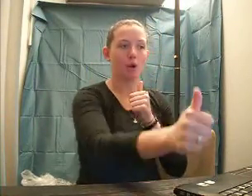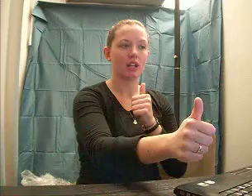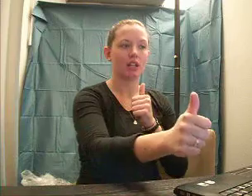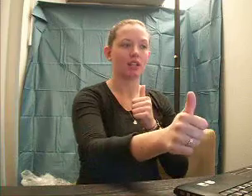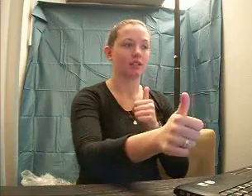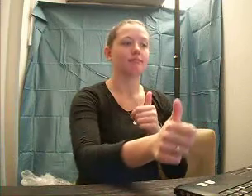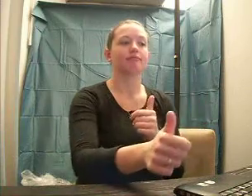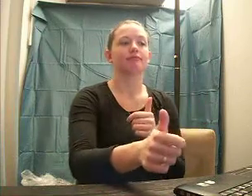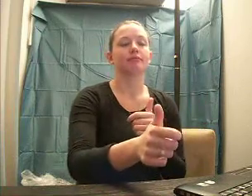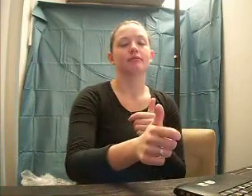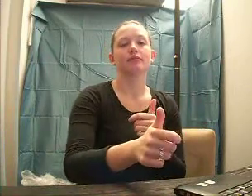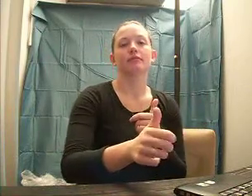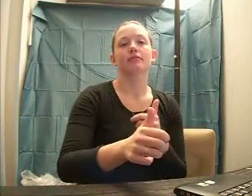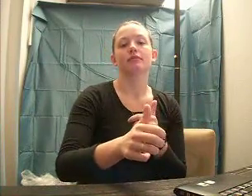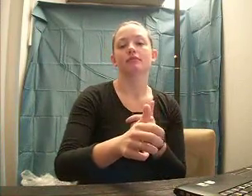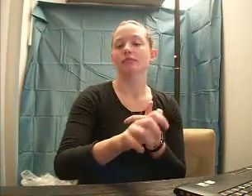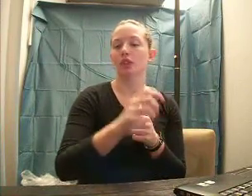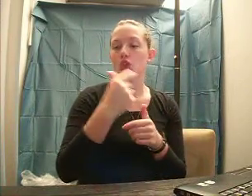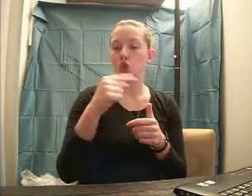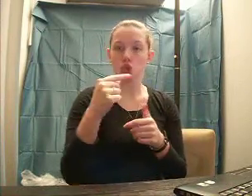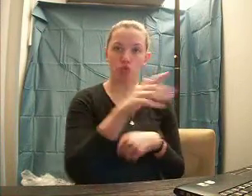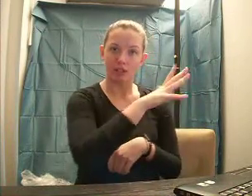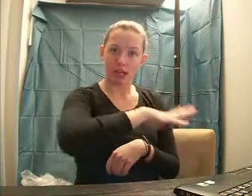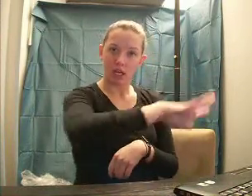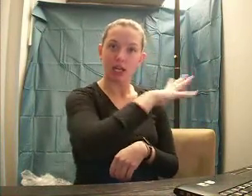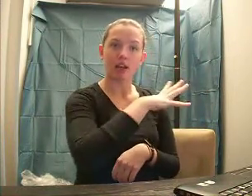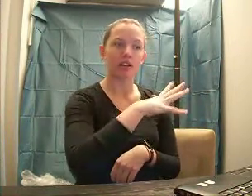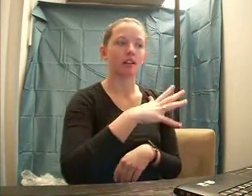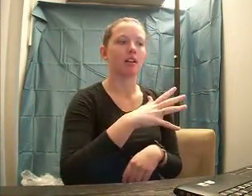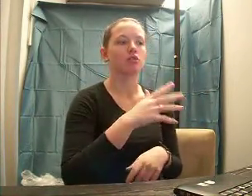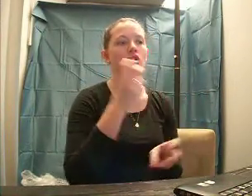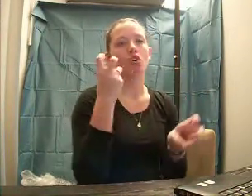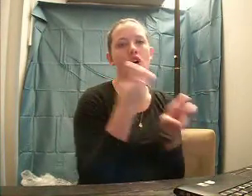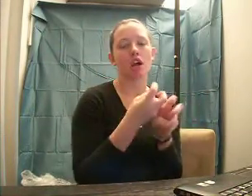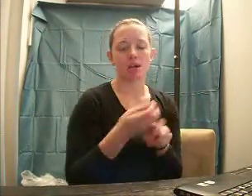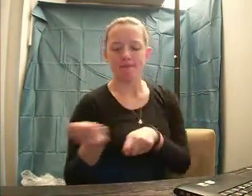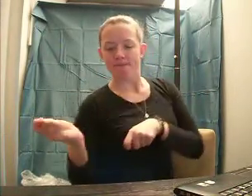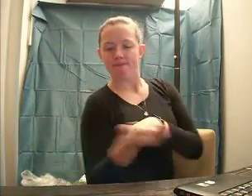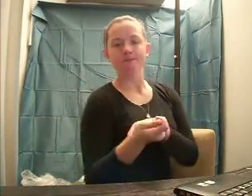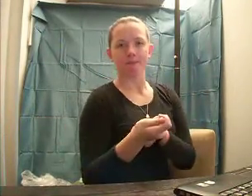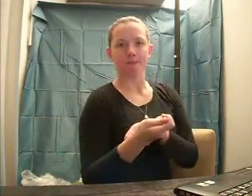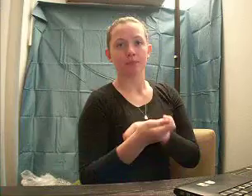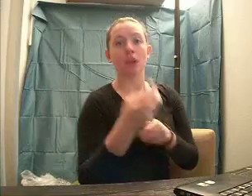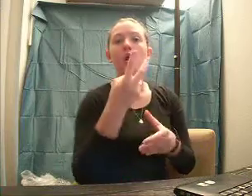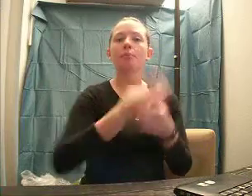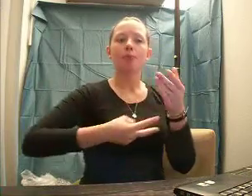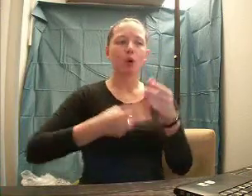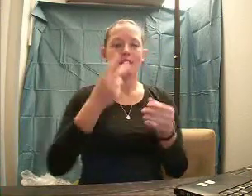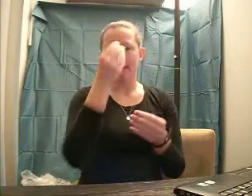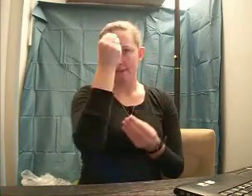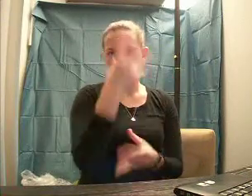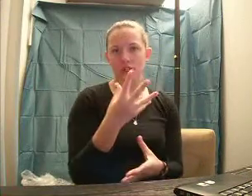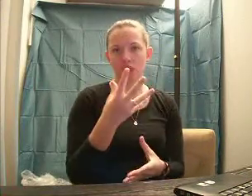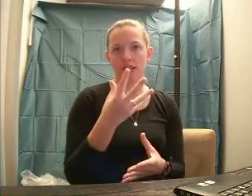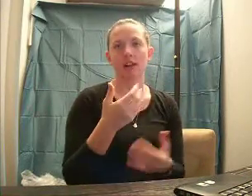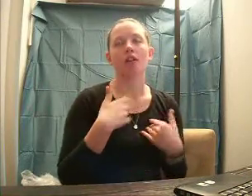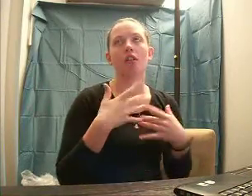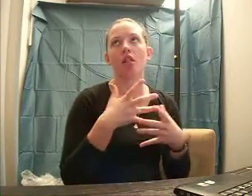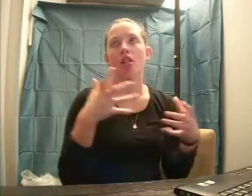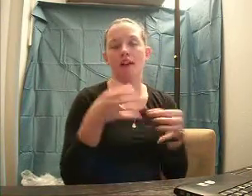is the prior distribution, making it hard for you to return. Now, both of these sources of information carry important information, and what Bayesian says is I should multiply